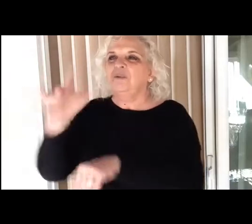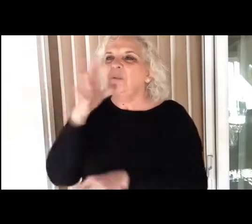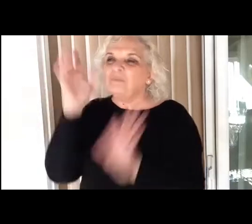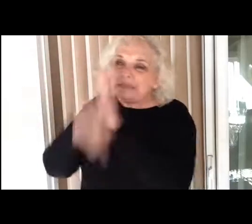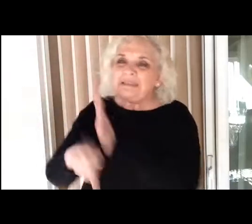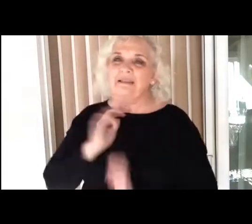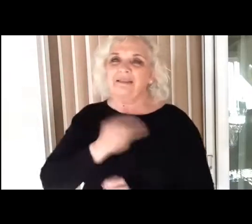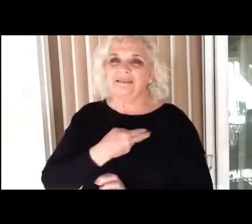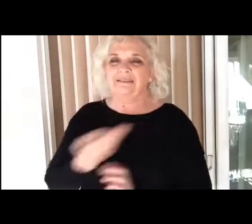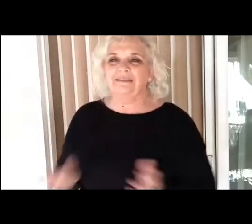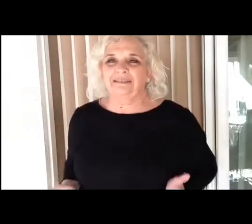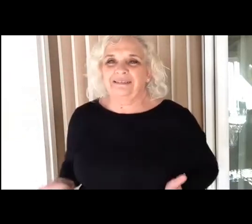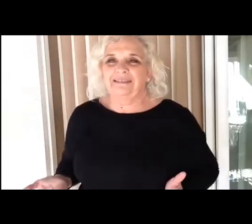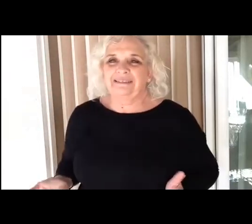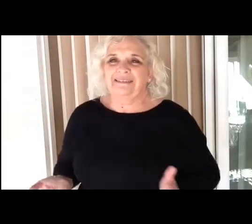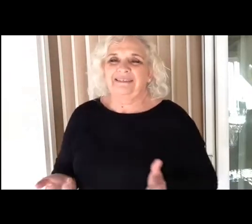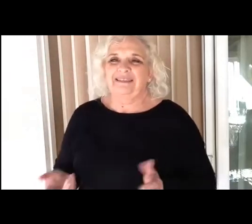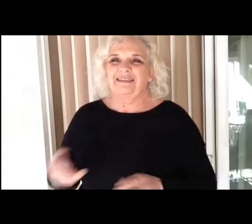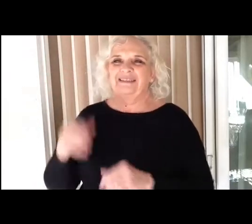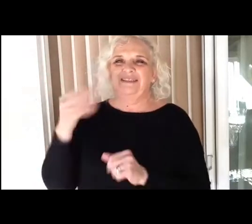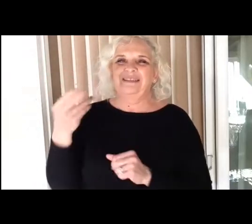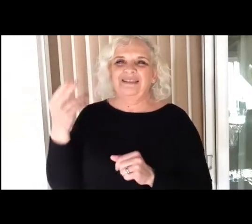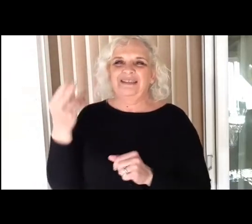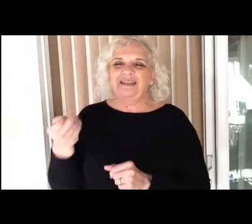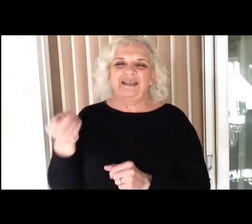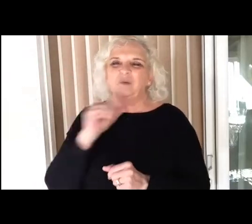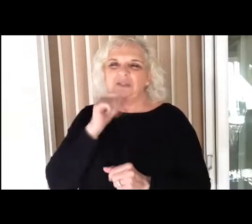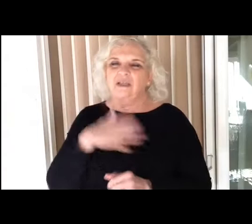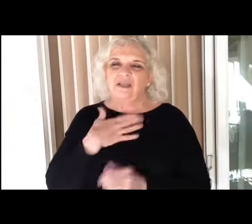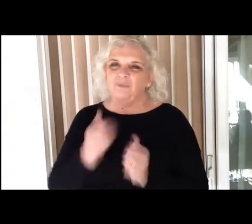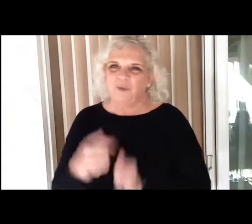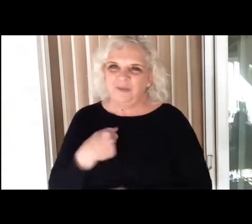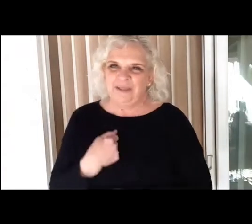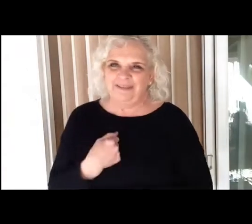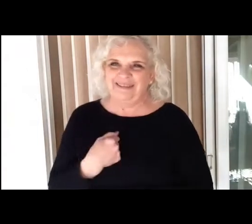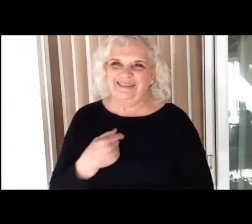us. And he wasn't pleased with me, but